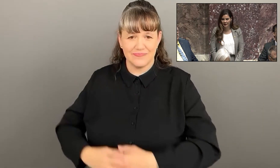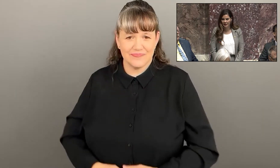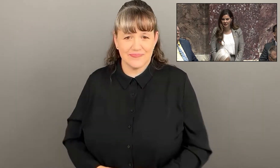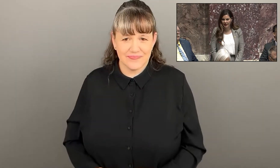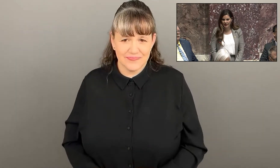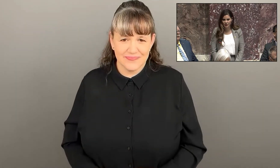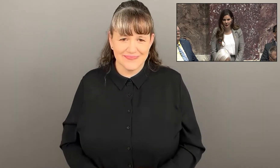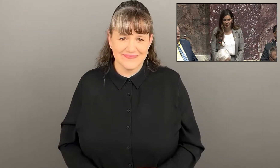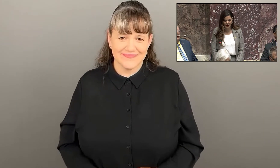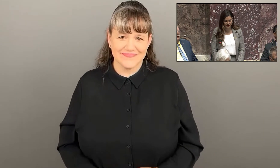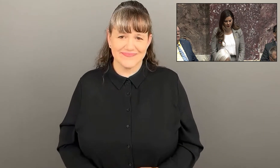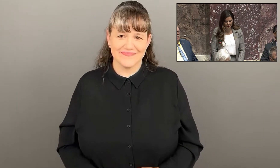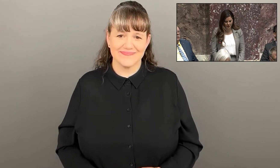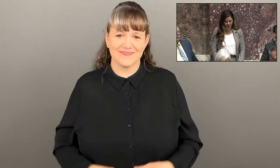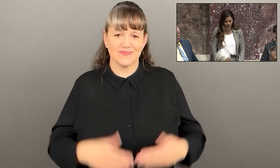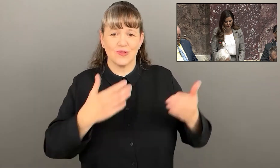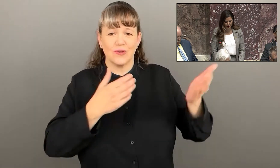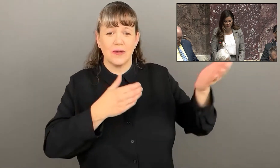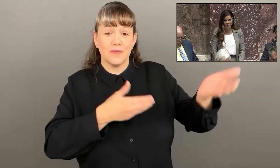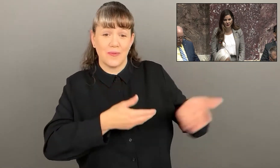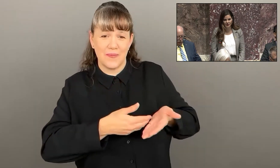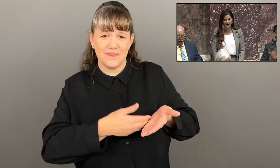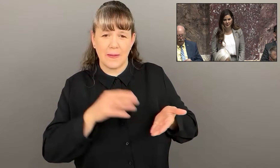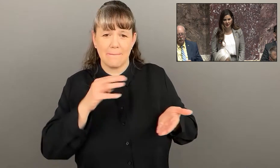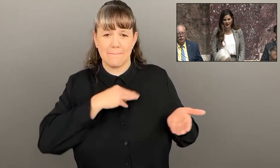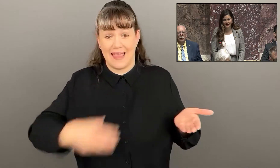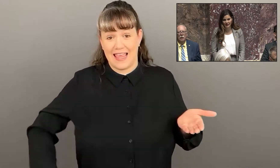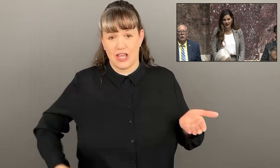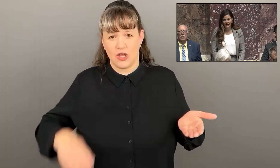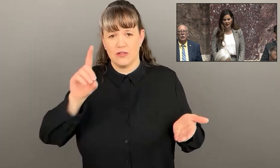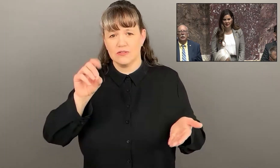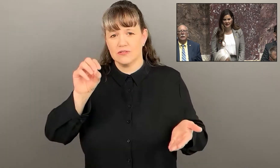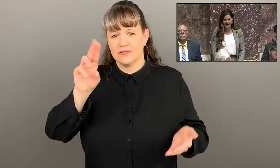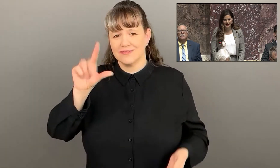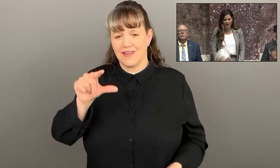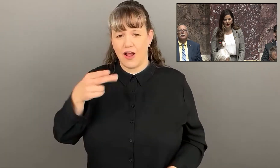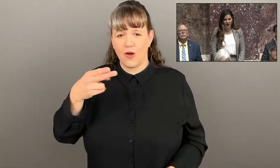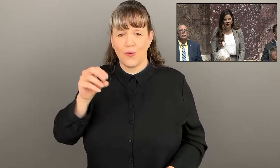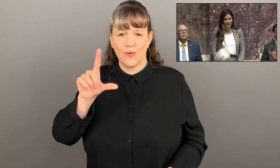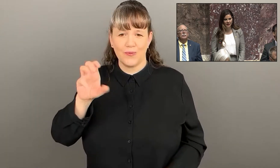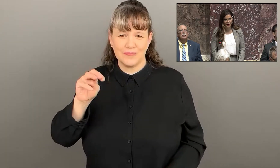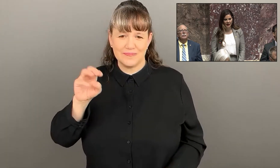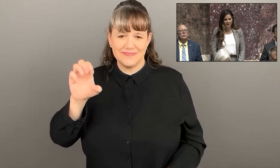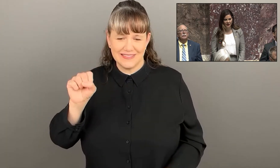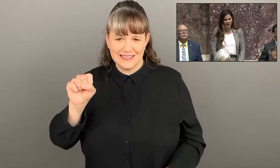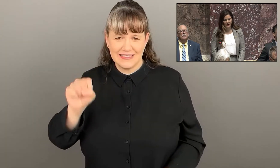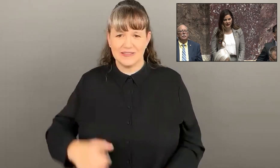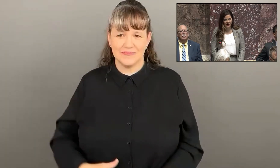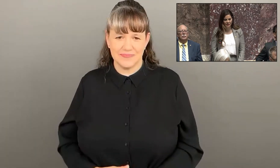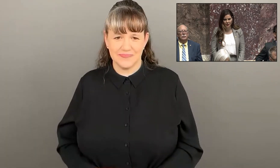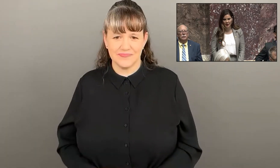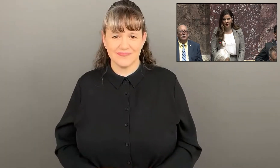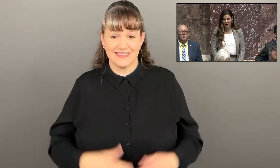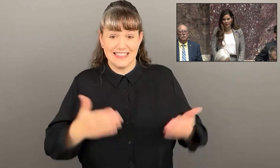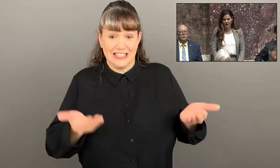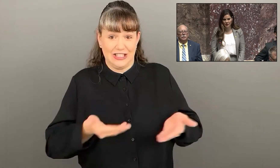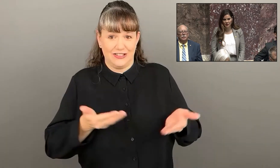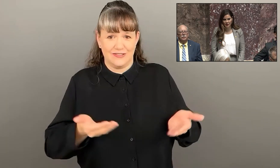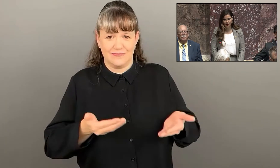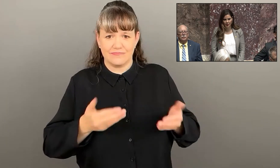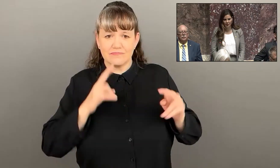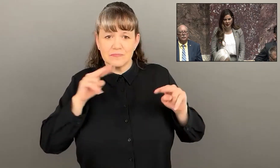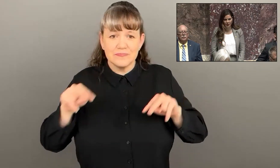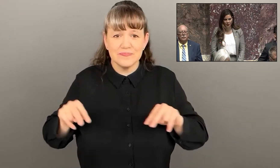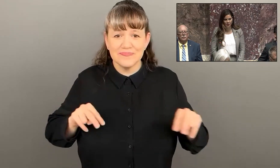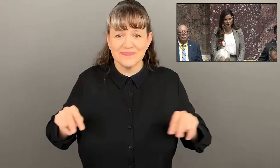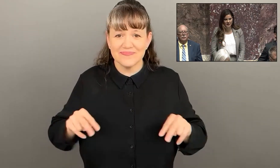in the gallery today, joining us from the beautiful District of Summerland in Penticton Summerland. I'm very lucky to have a great working